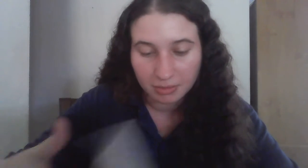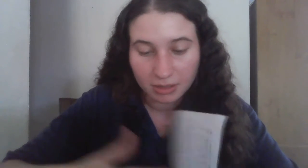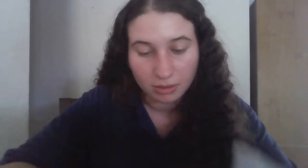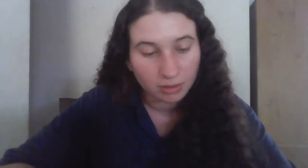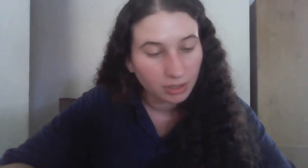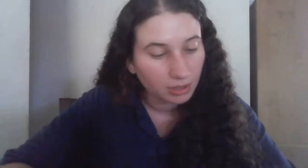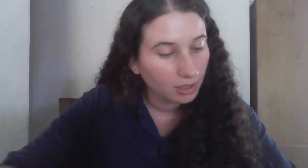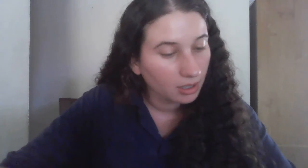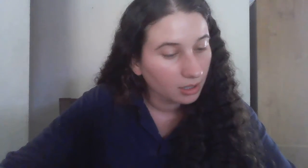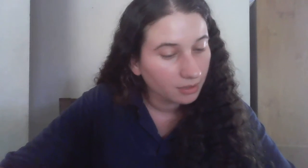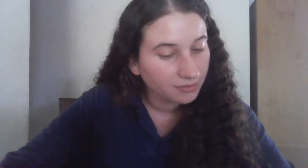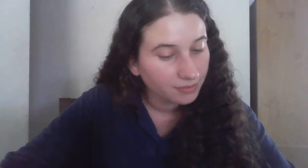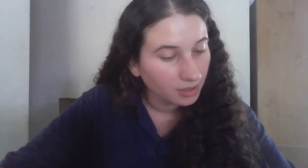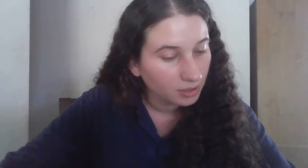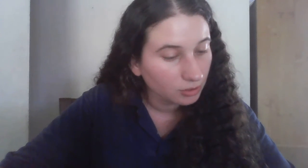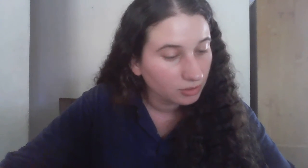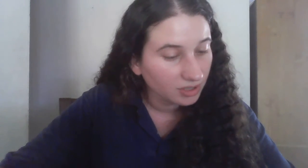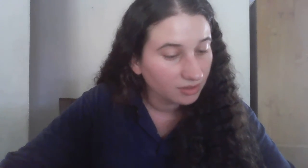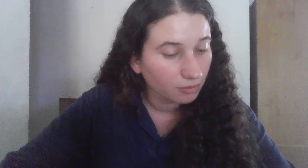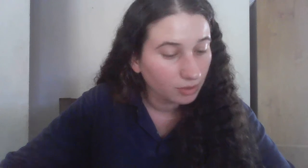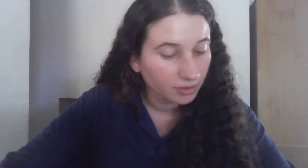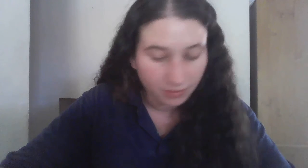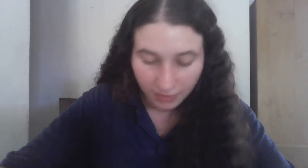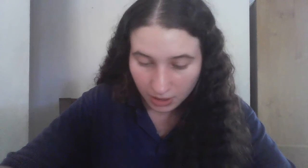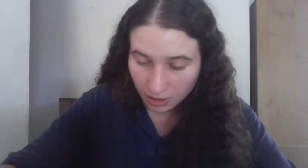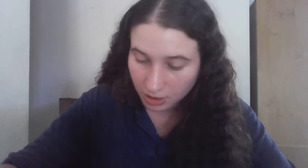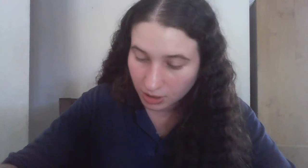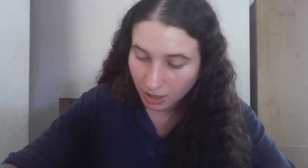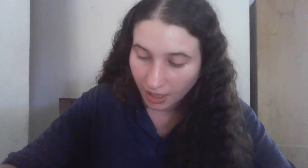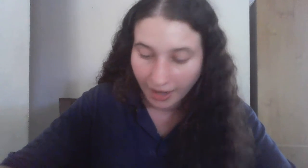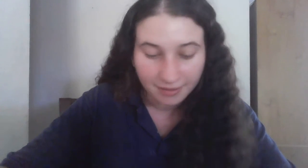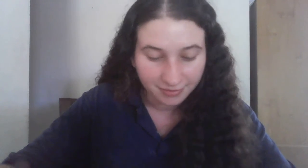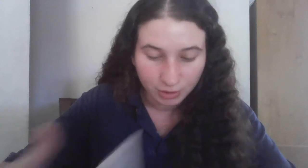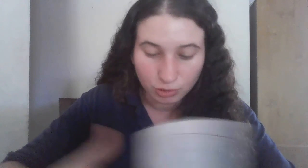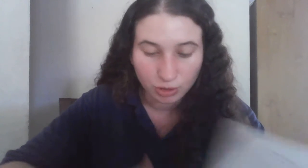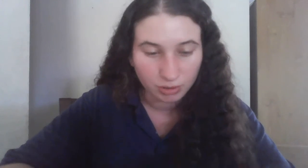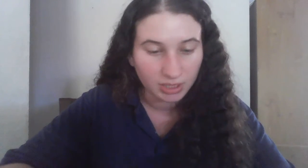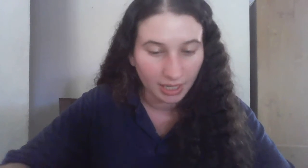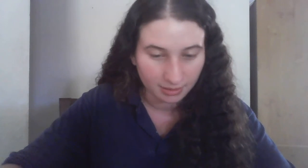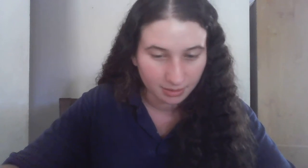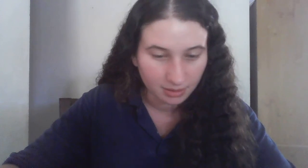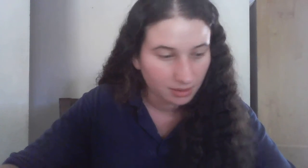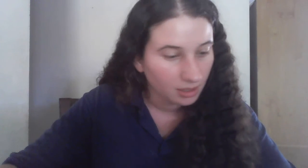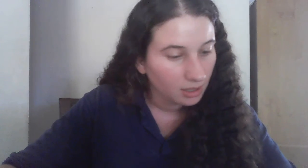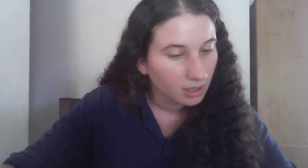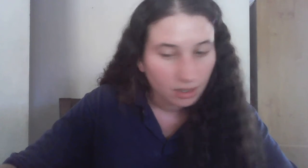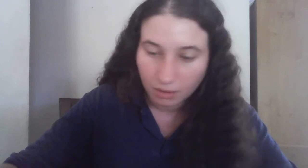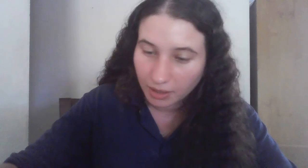be learning using the word finish and future tense.